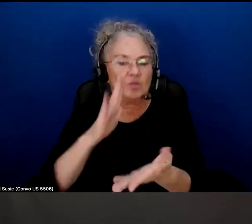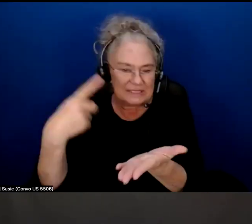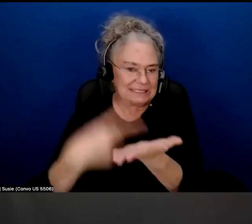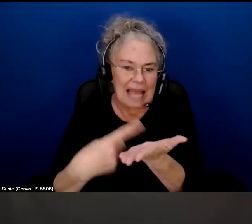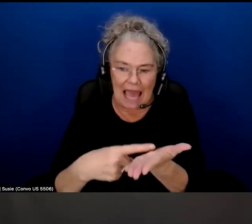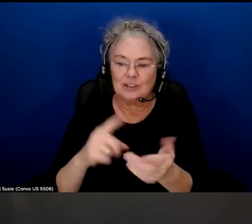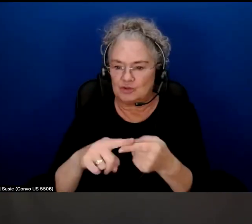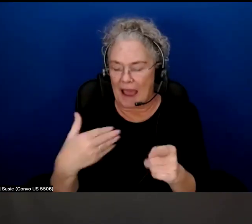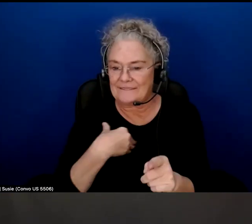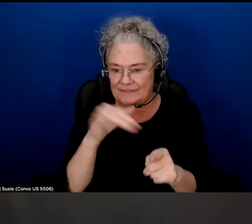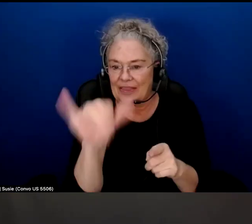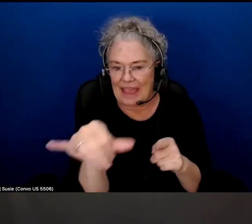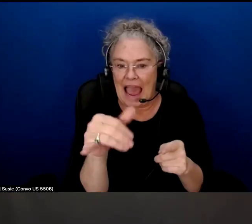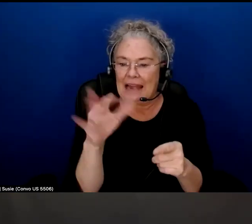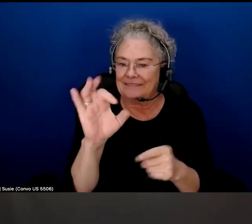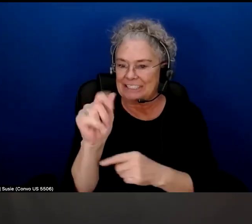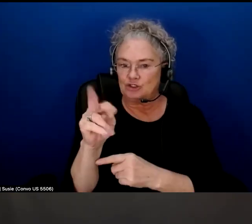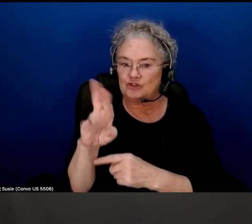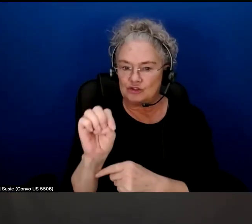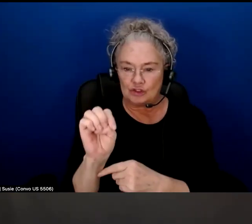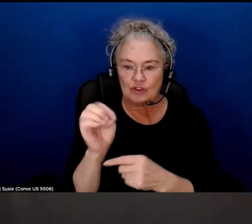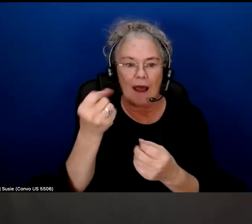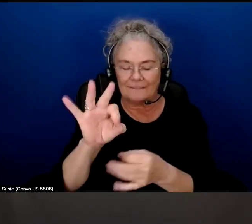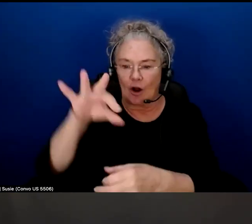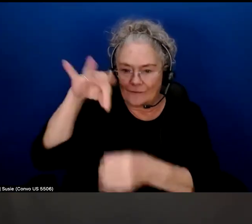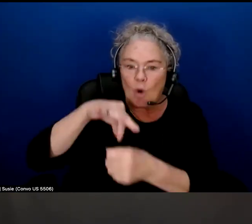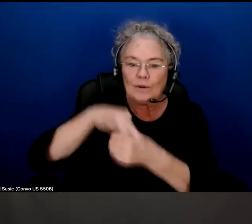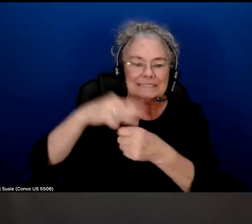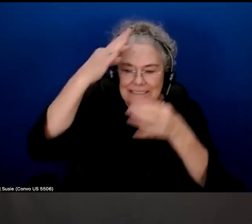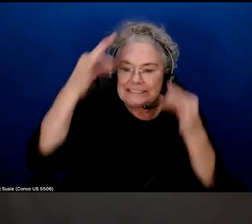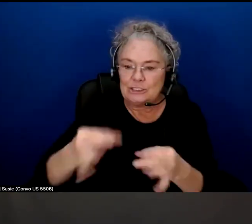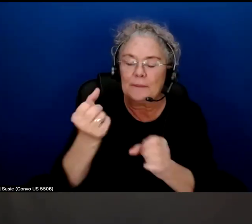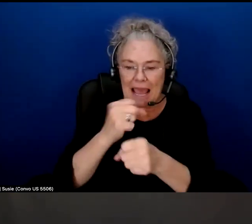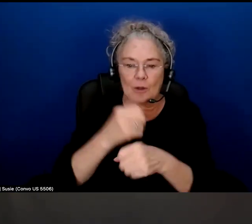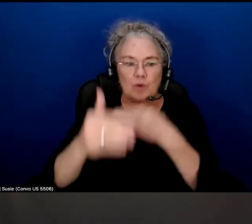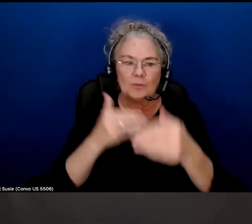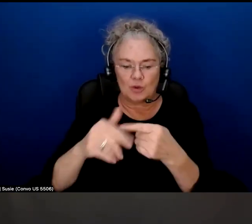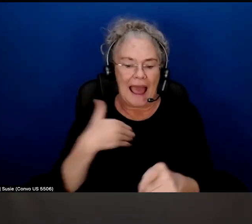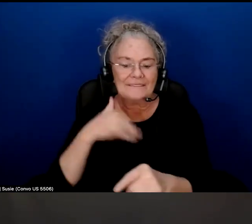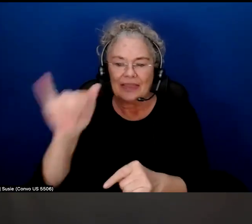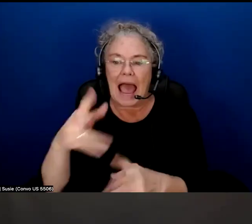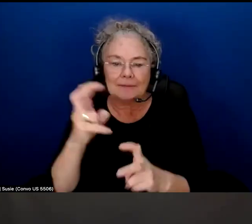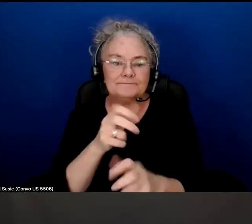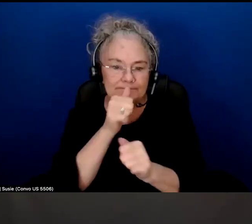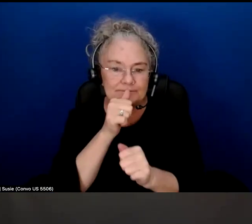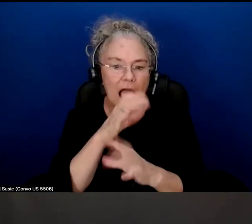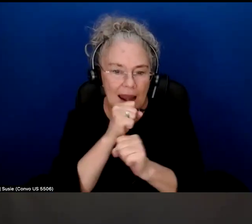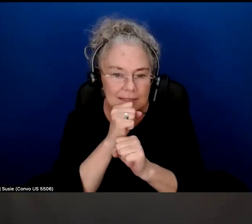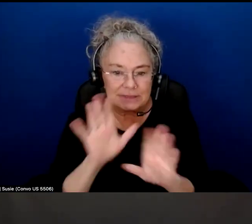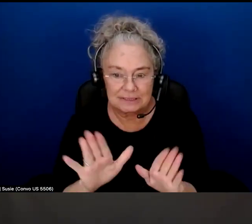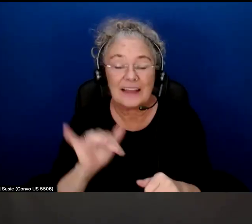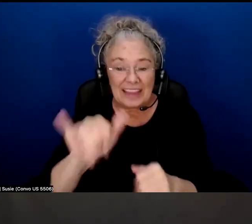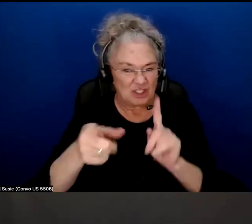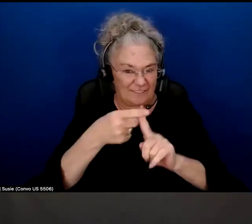having that be a feature of the voting decision-making process, is to have that be anonymous. So that's the